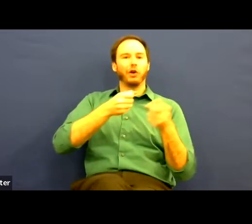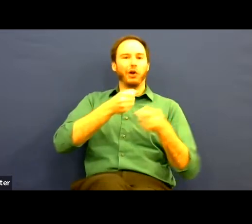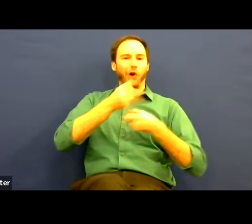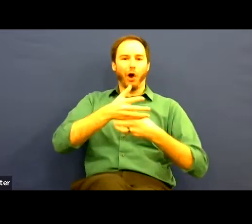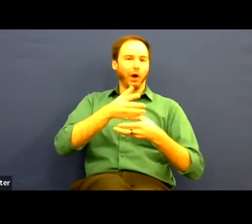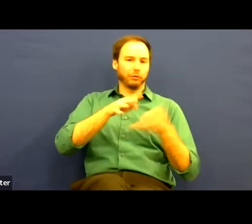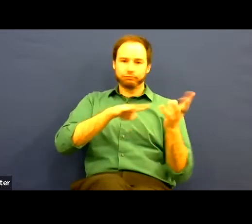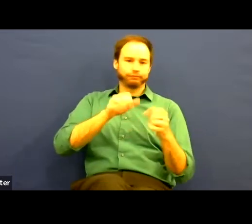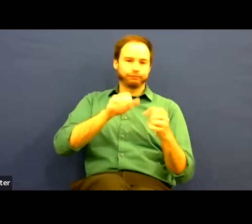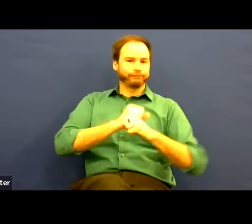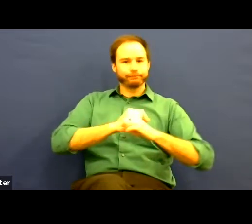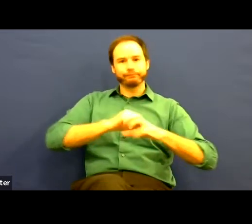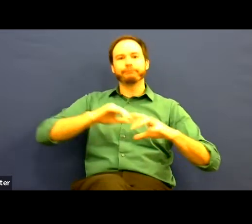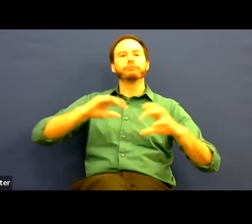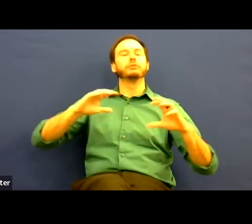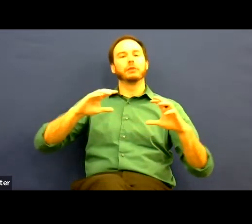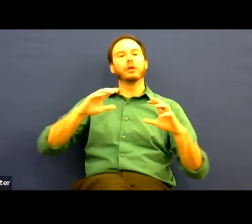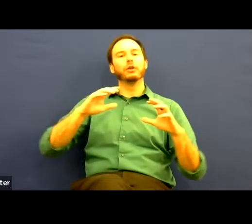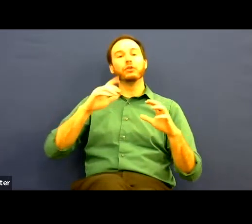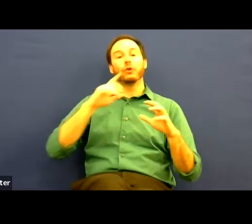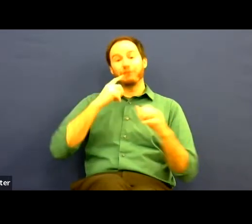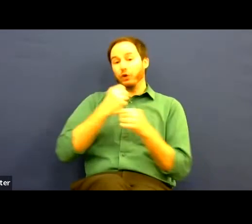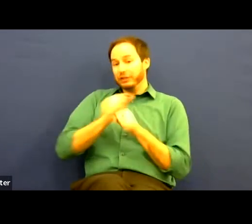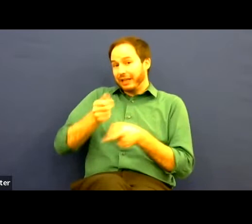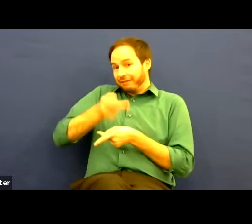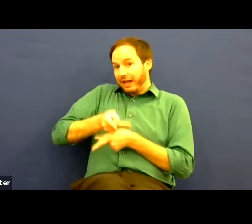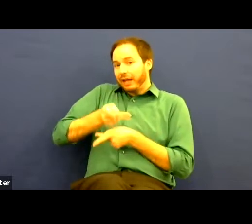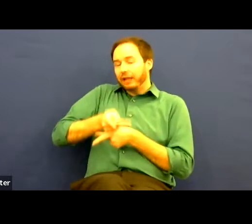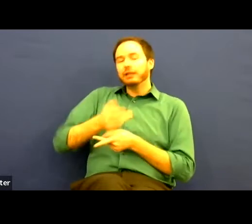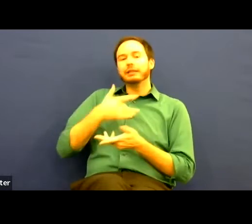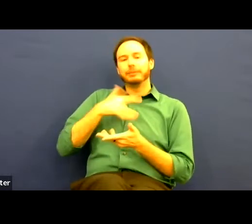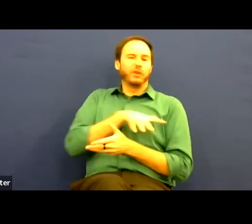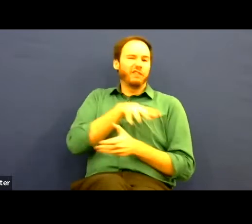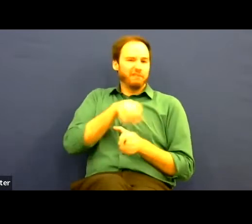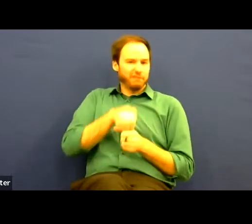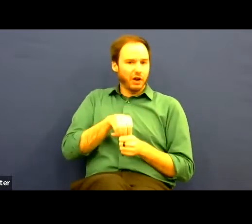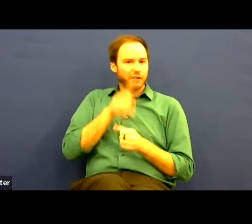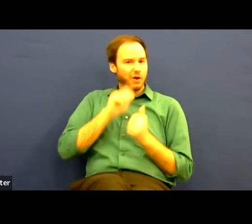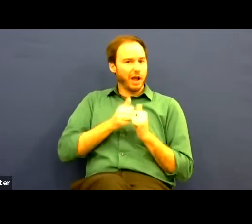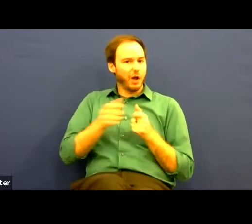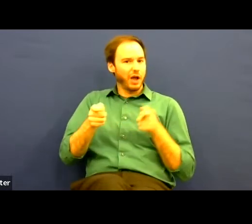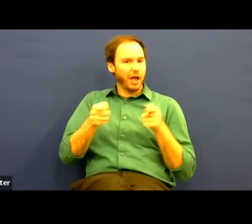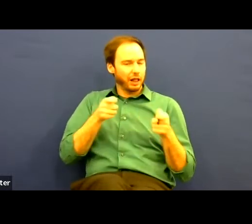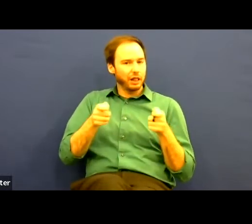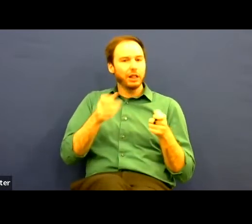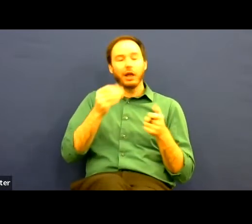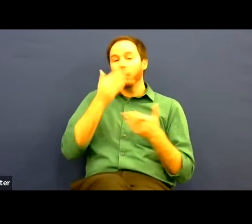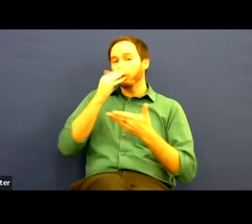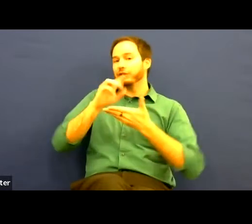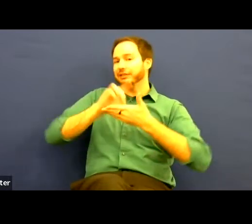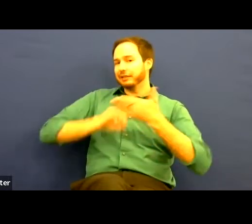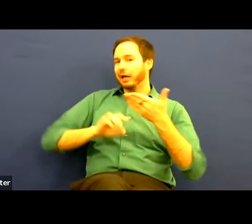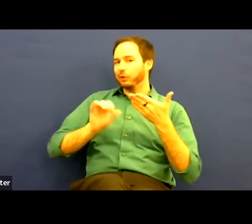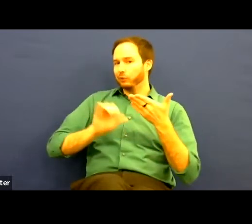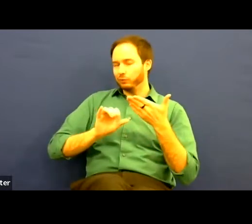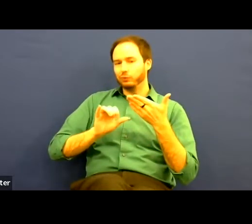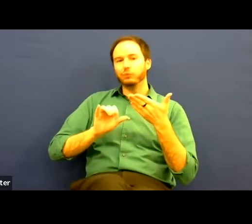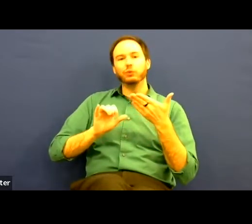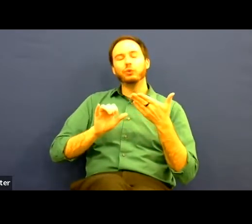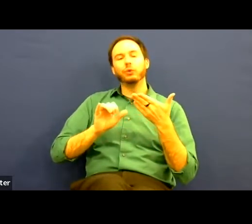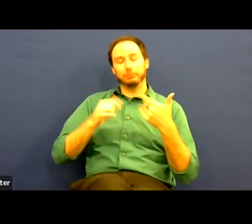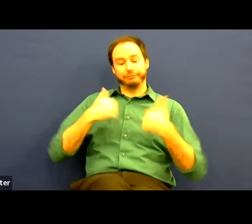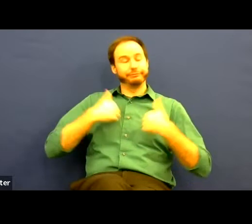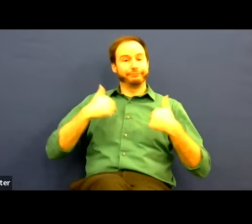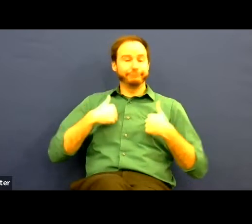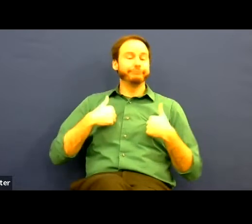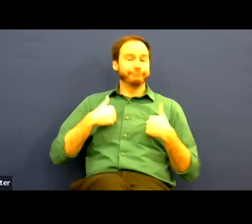So safe handling plays a huge factor in that, as well as good design. As somebody